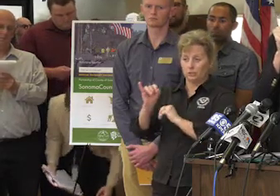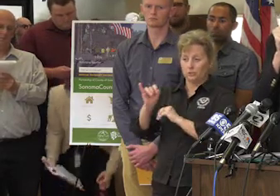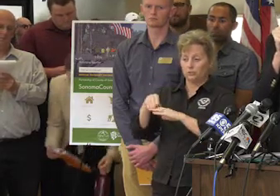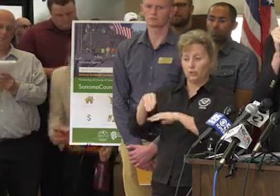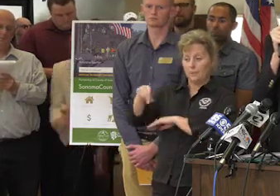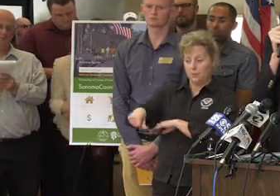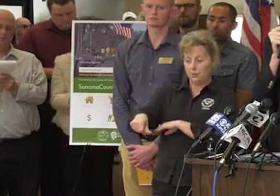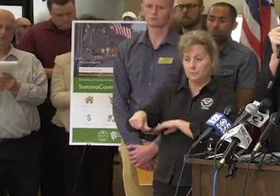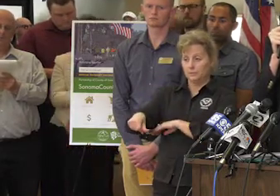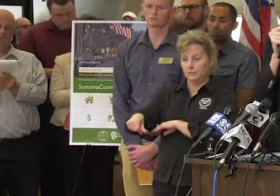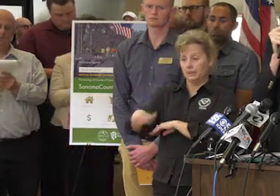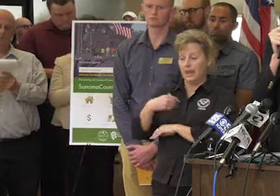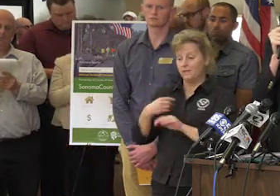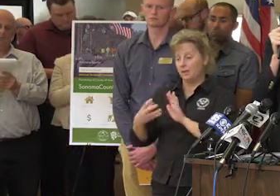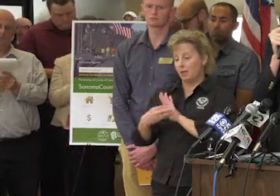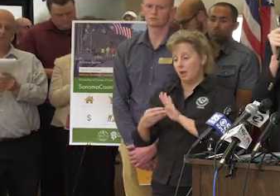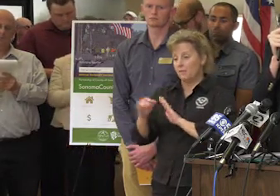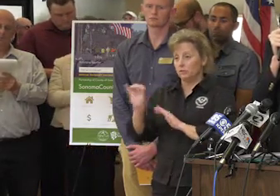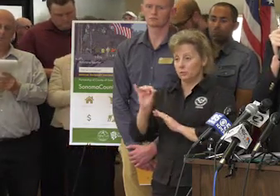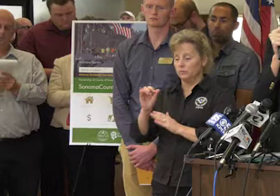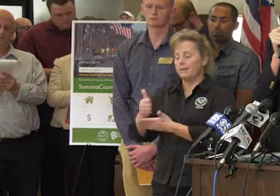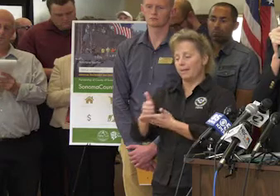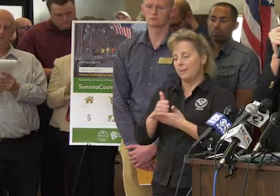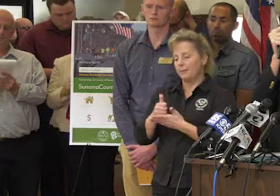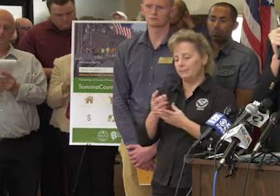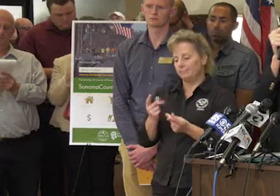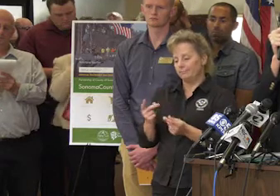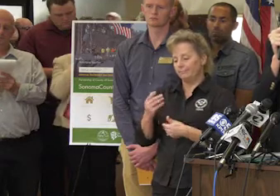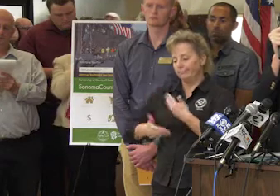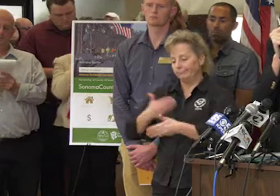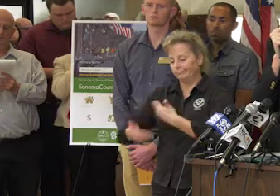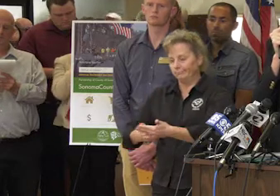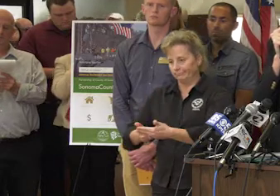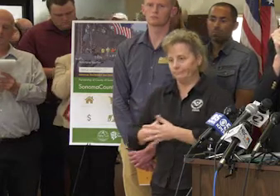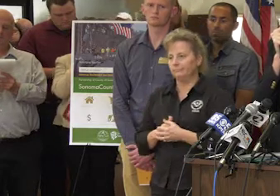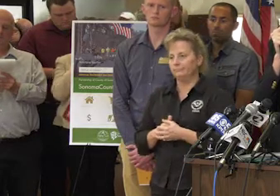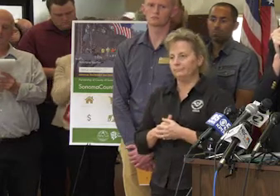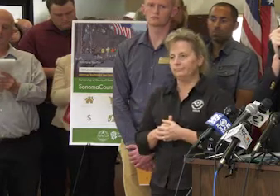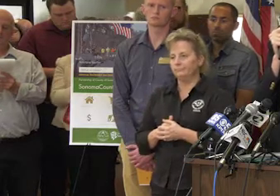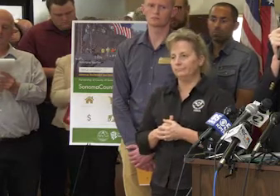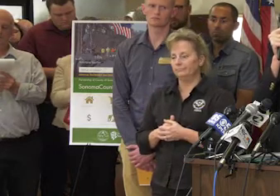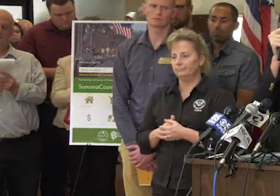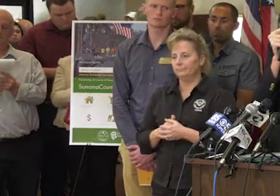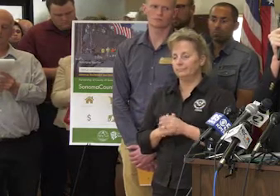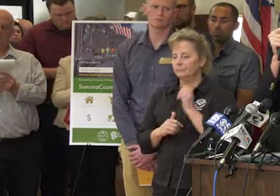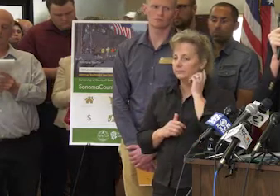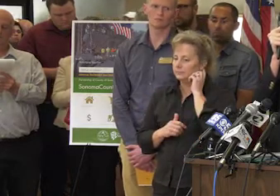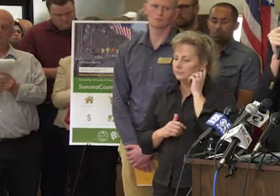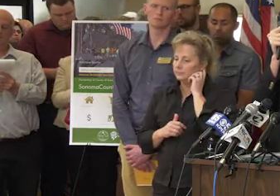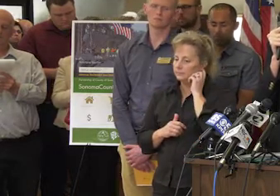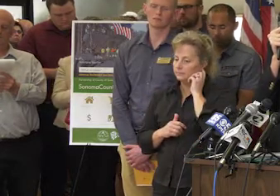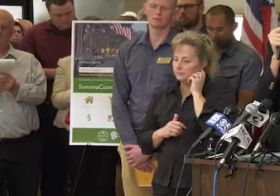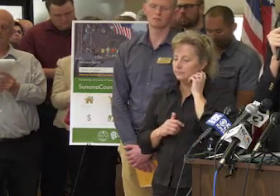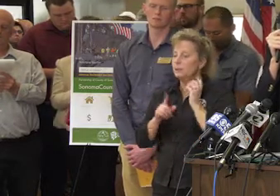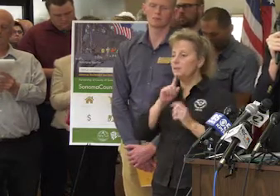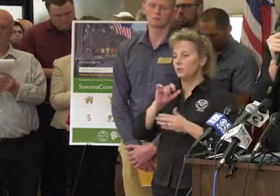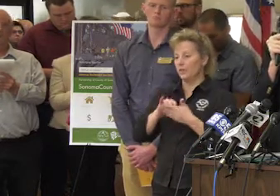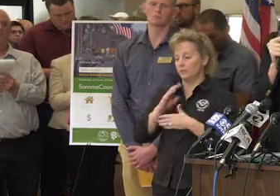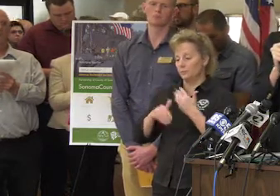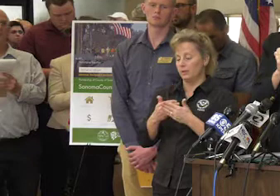and so having a copy of your insurance will help us expedite that process and make sure that it's all processed